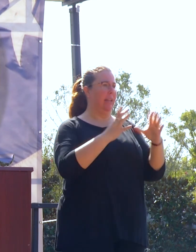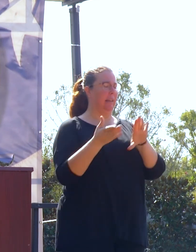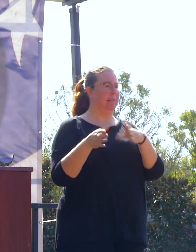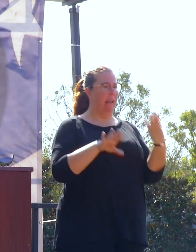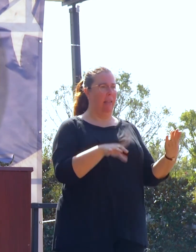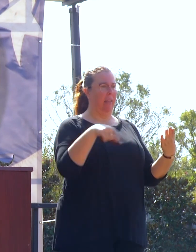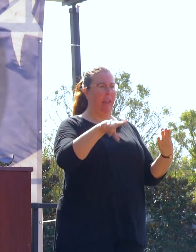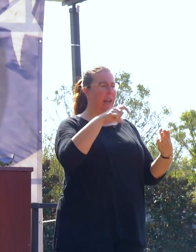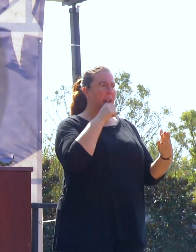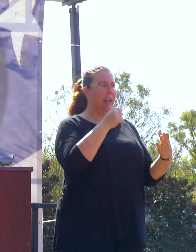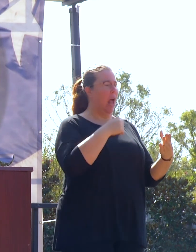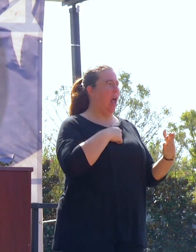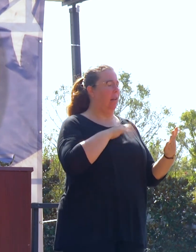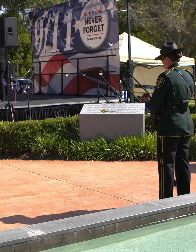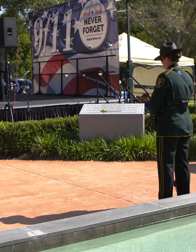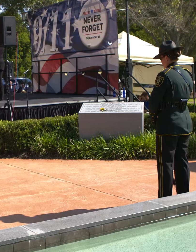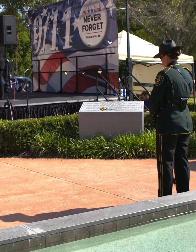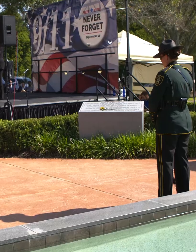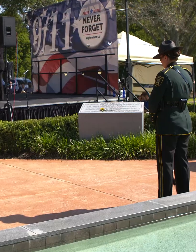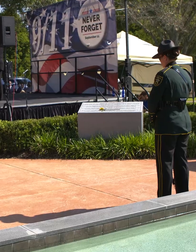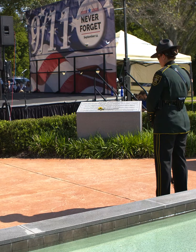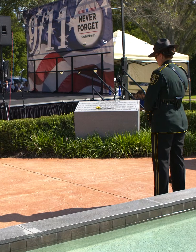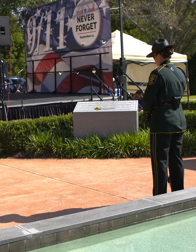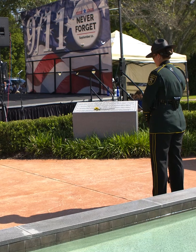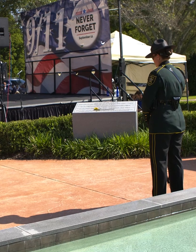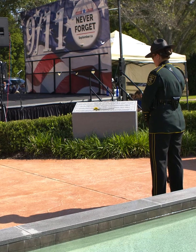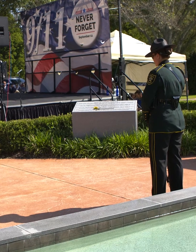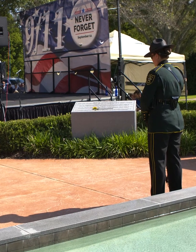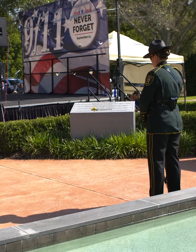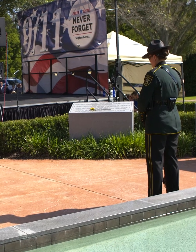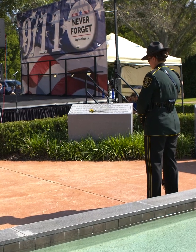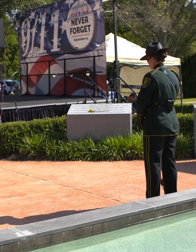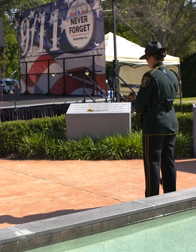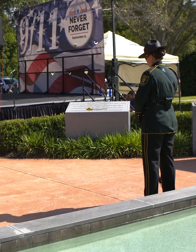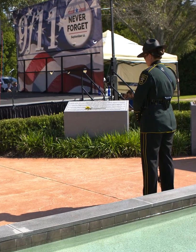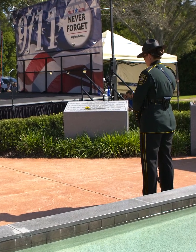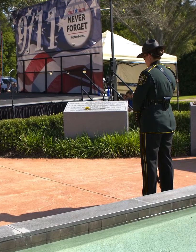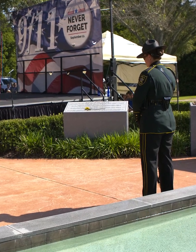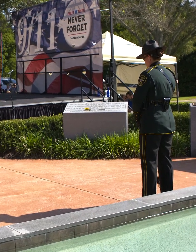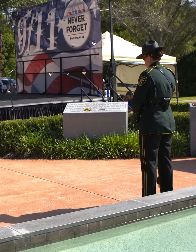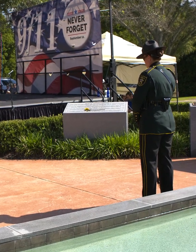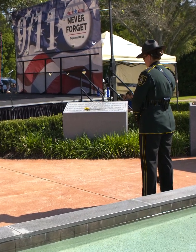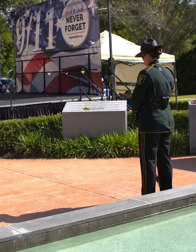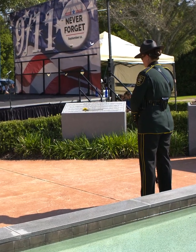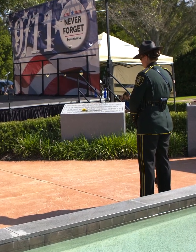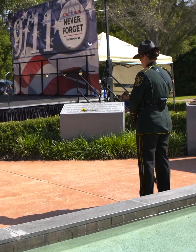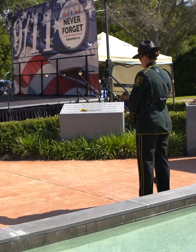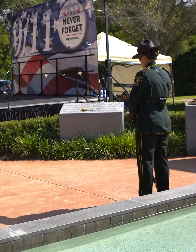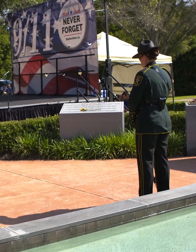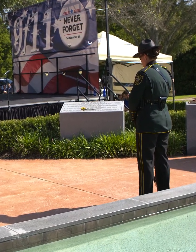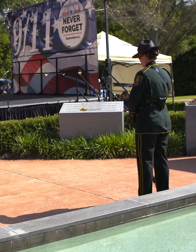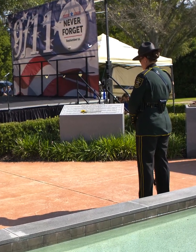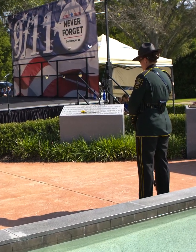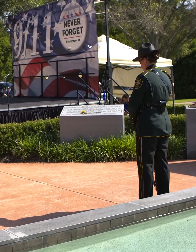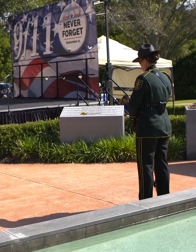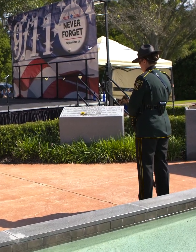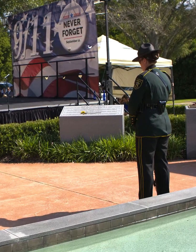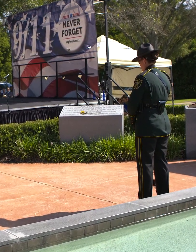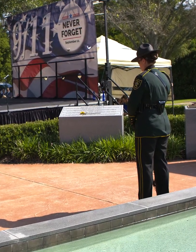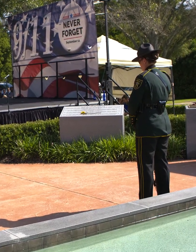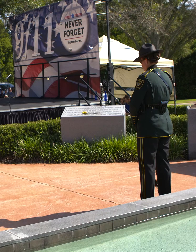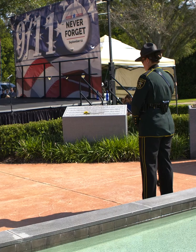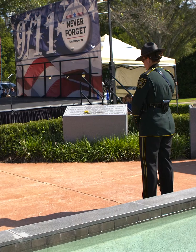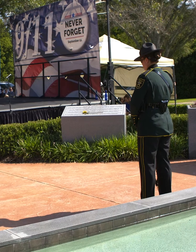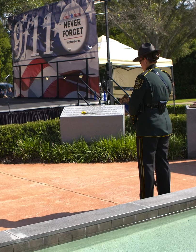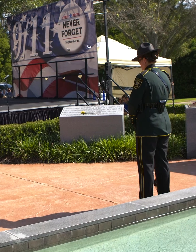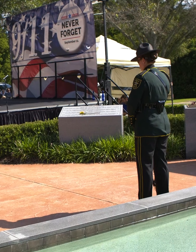not shy away from helping others. As a grateful nation, it's proper that we remember why we are here today. We are